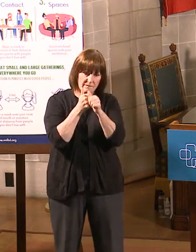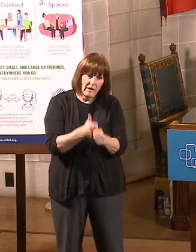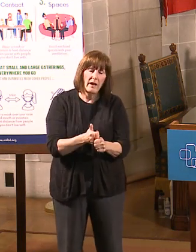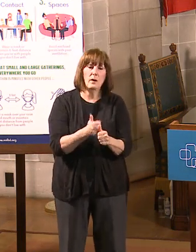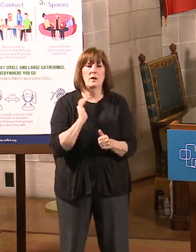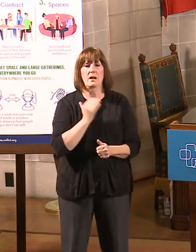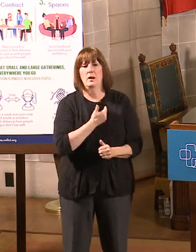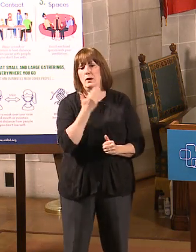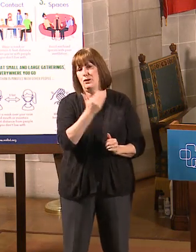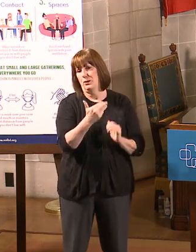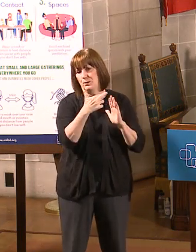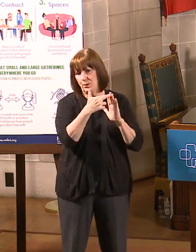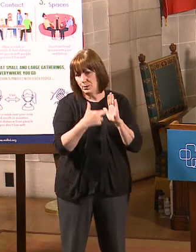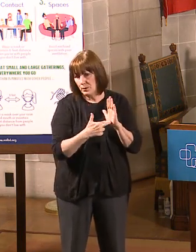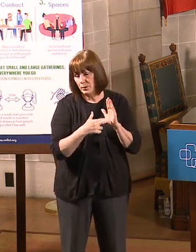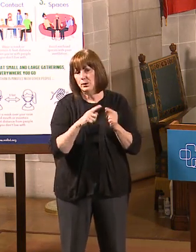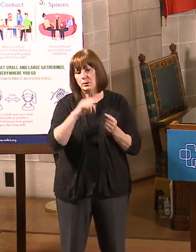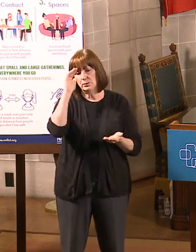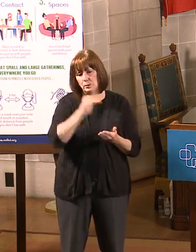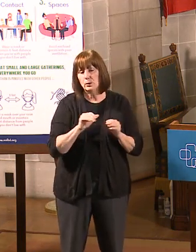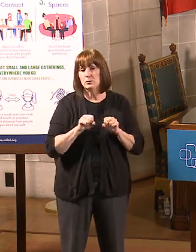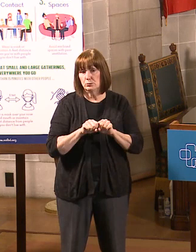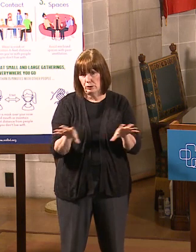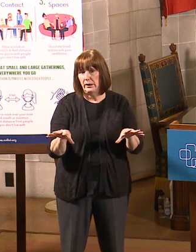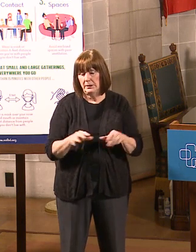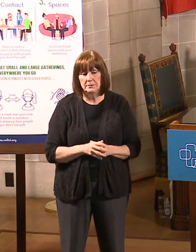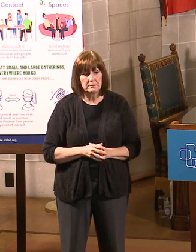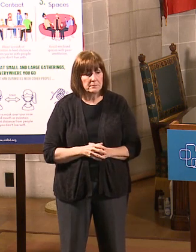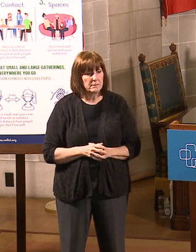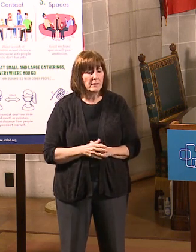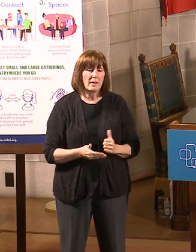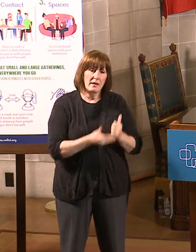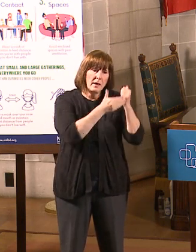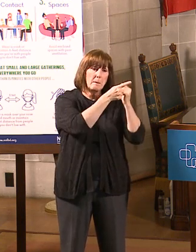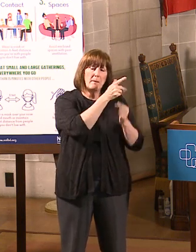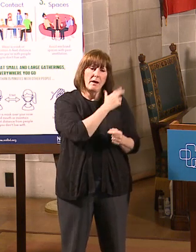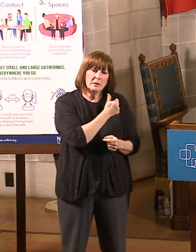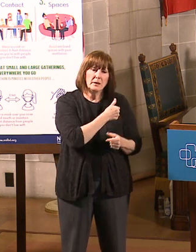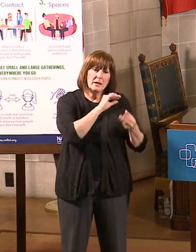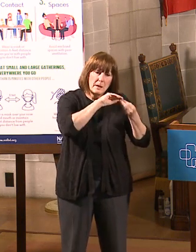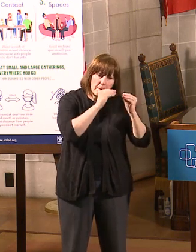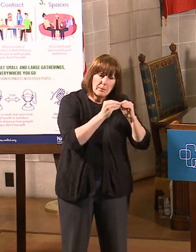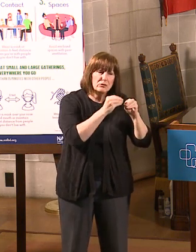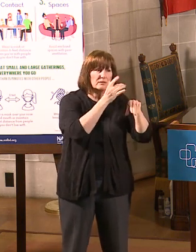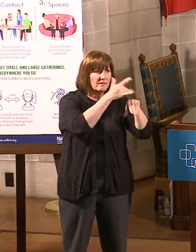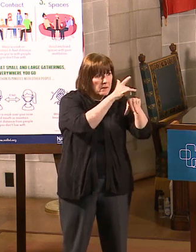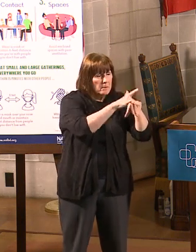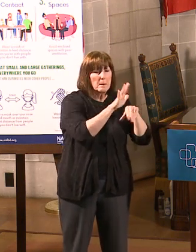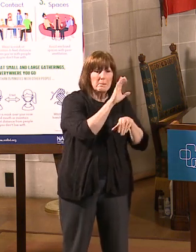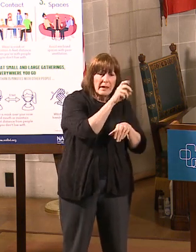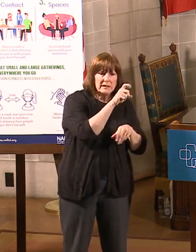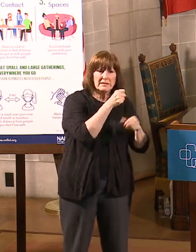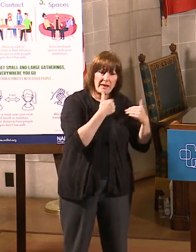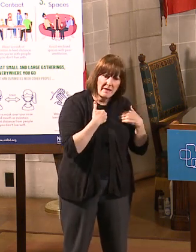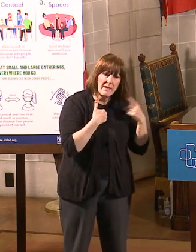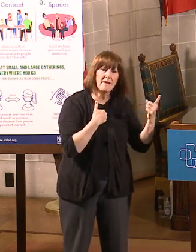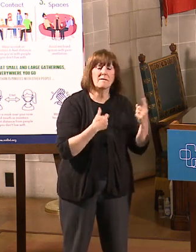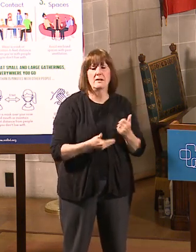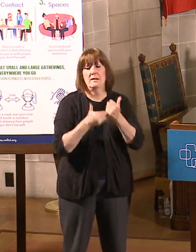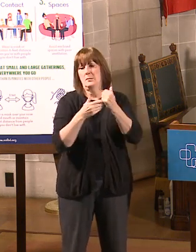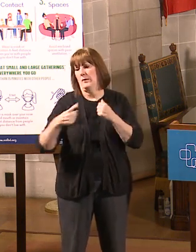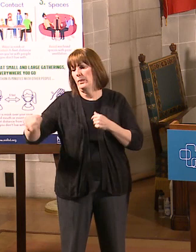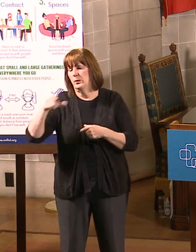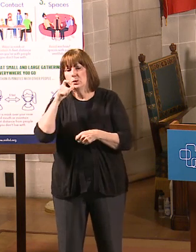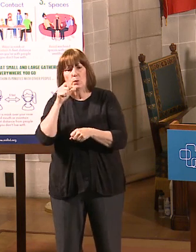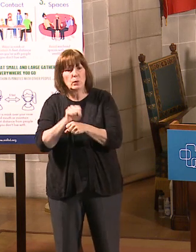good rules to be able to slow the spread of the virus, to help out our hospital capacity, to assist our healthcare workers, and make sure that we're